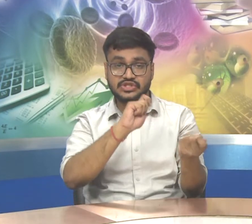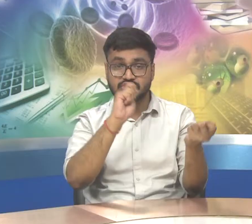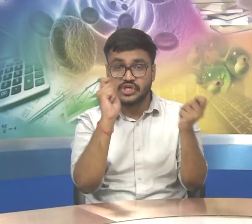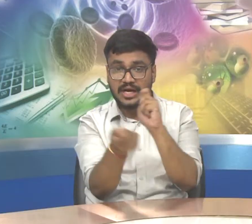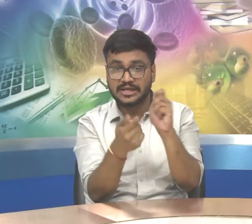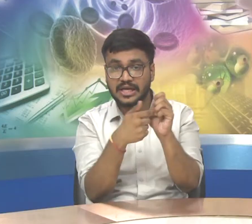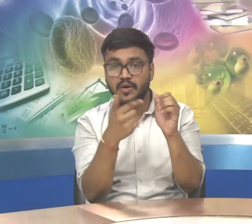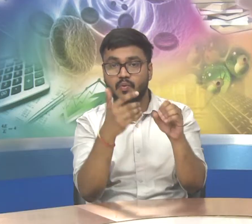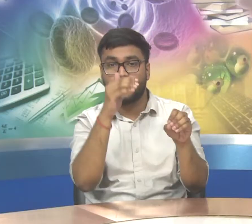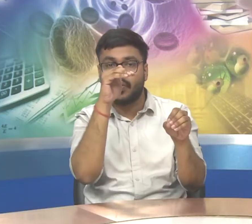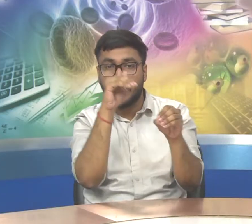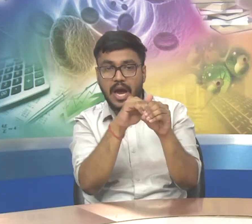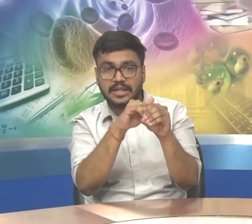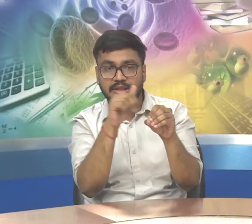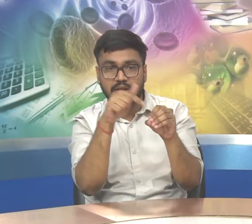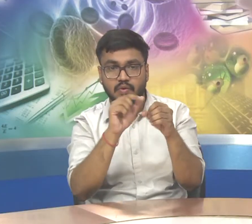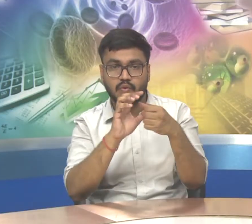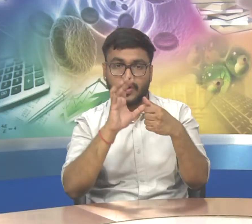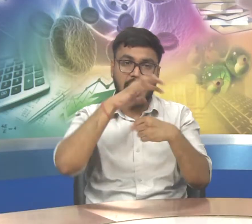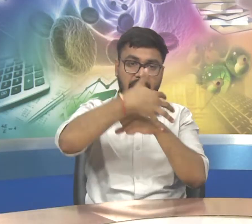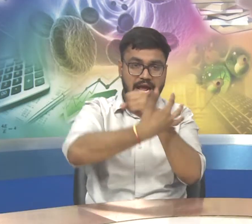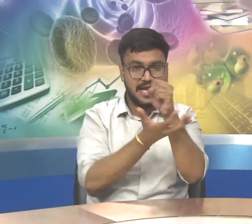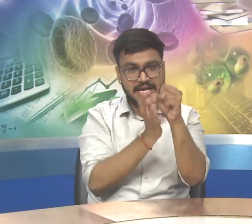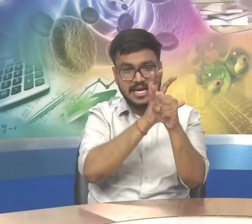Because of their charges are equal,